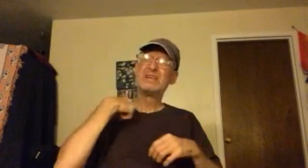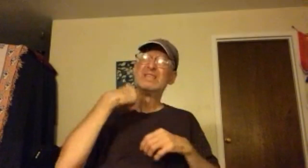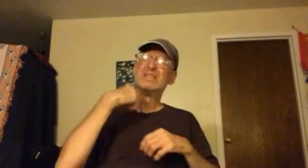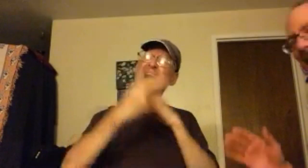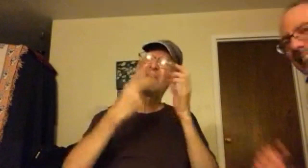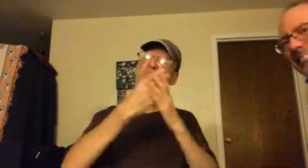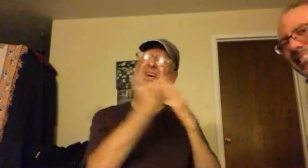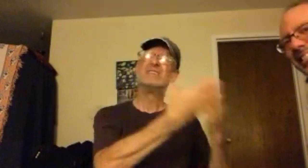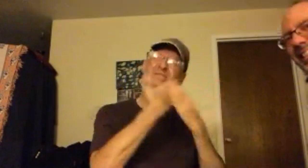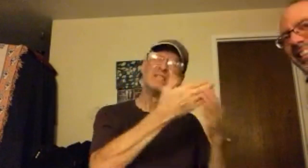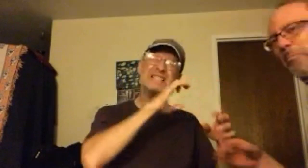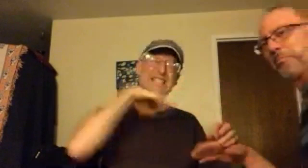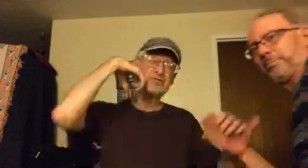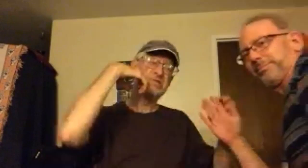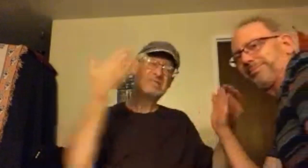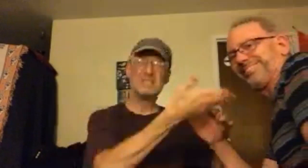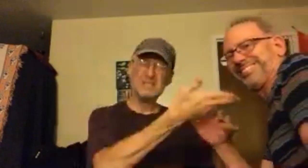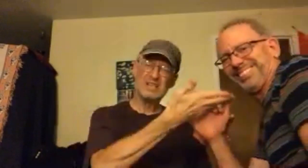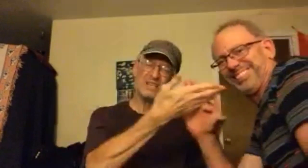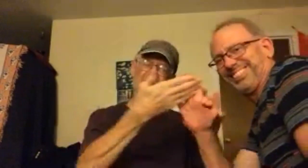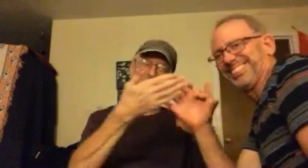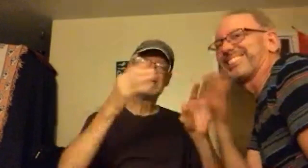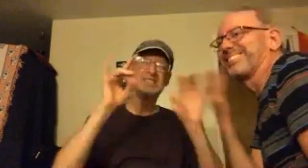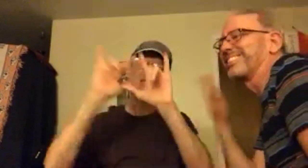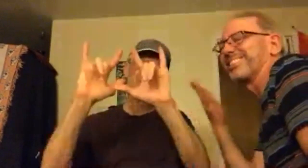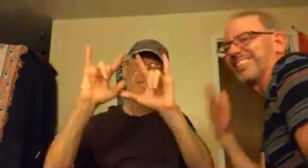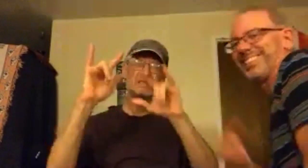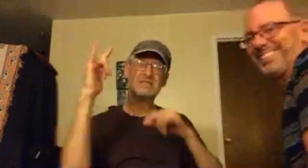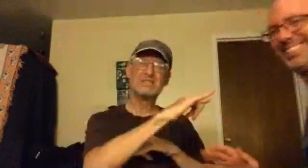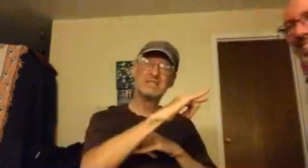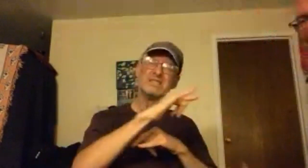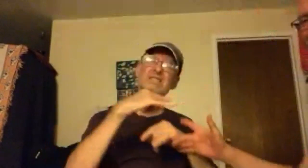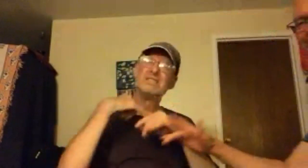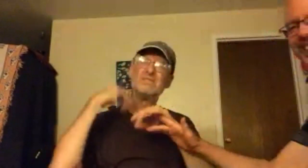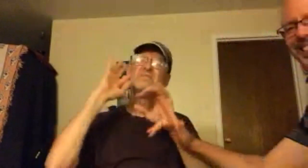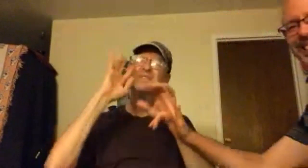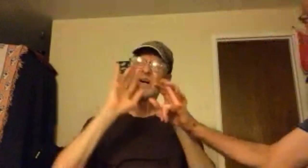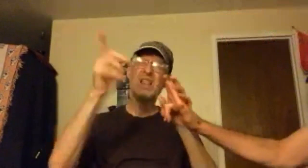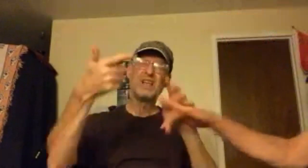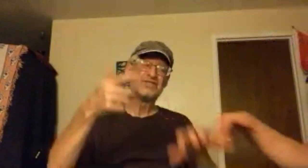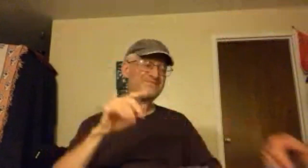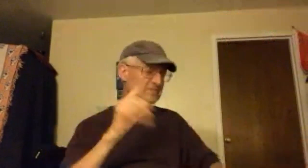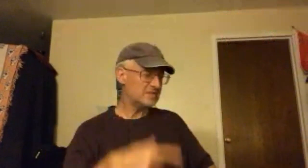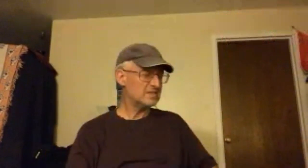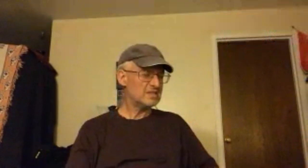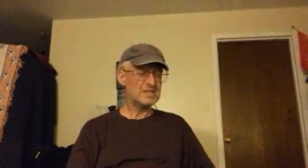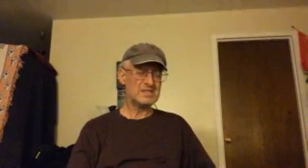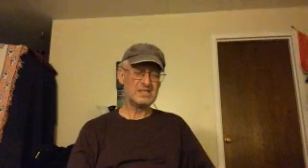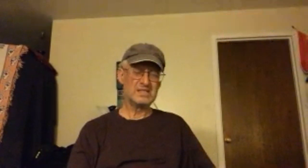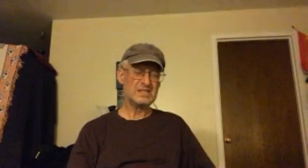his energy and his efforts for interpreting for me tonight. Here he is. I love him. He's awesome. And back to you,